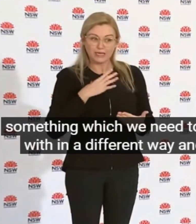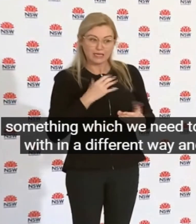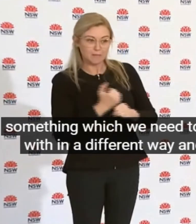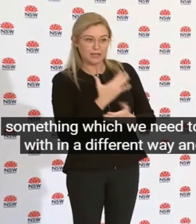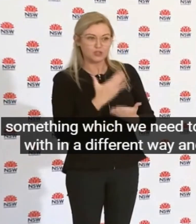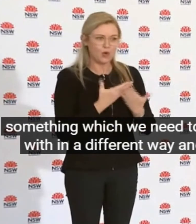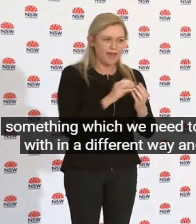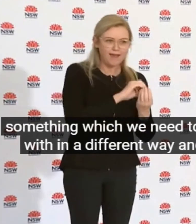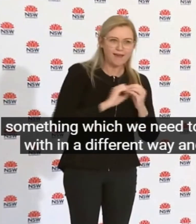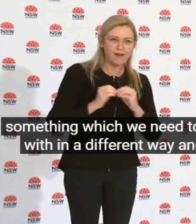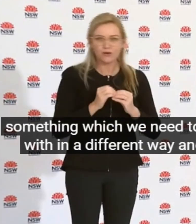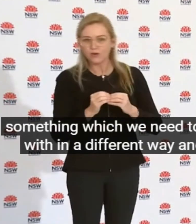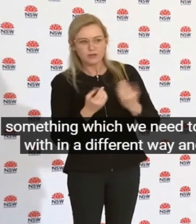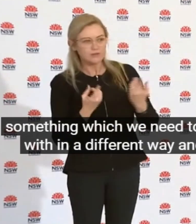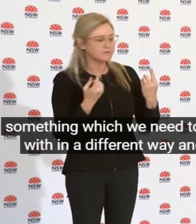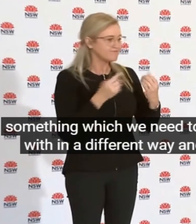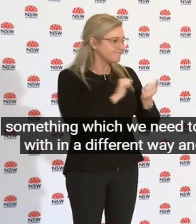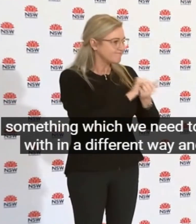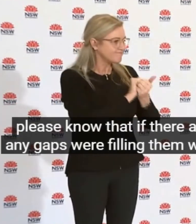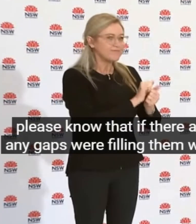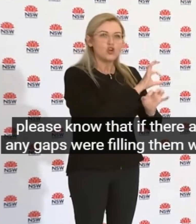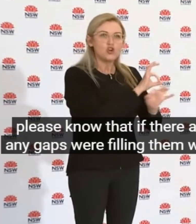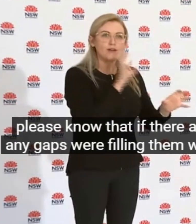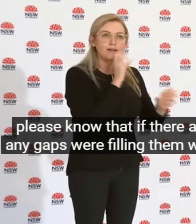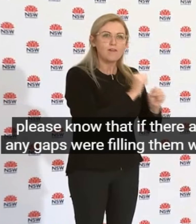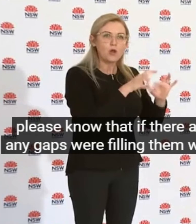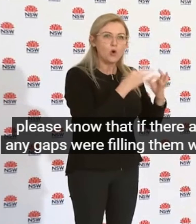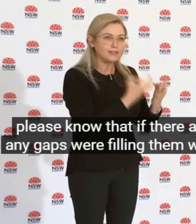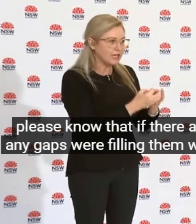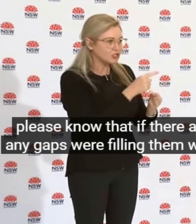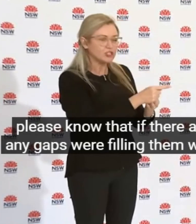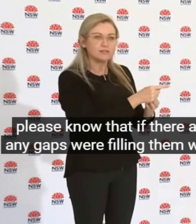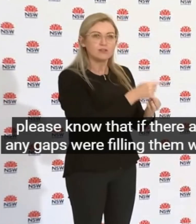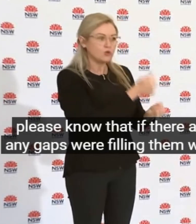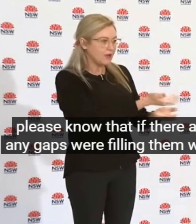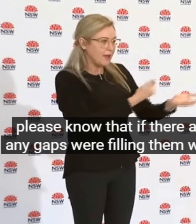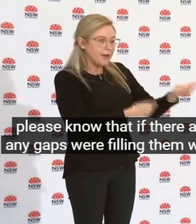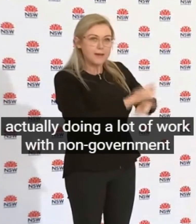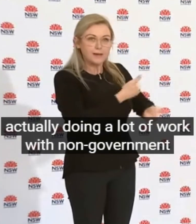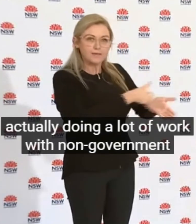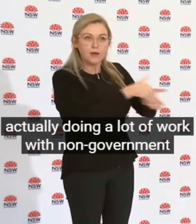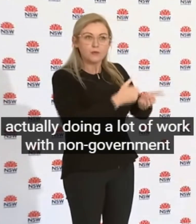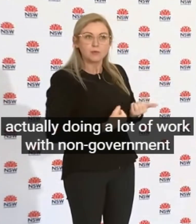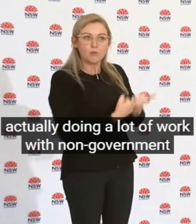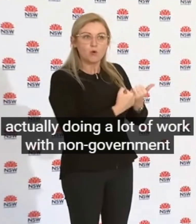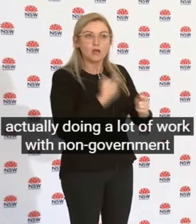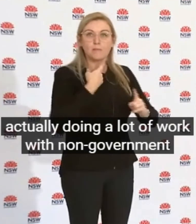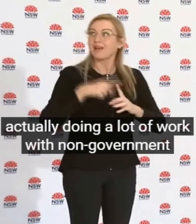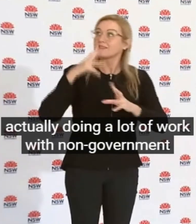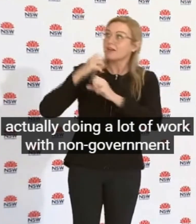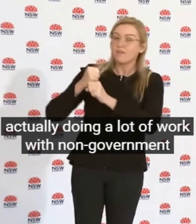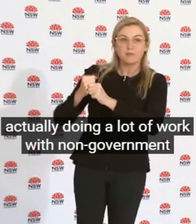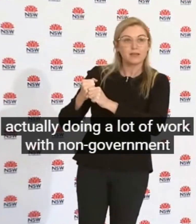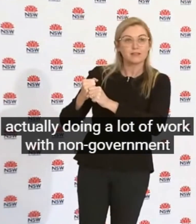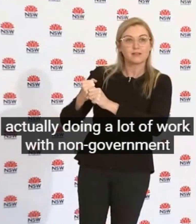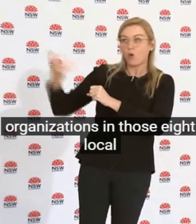of work with non-government organisations in those 8 local government areas to provide direct, on top of what we've already got in place, providing direct